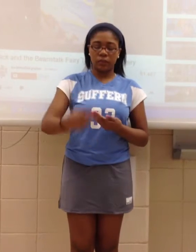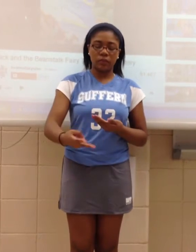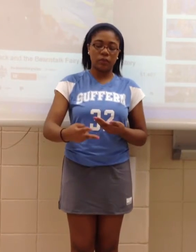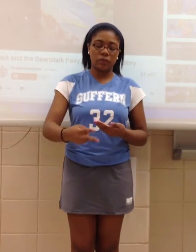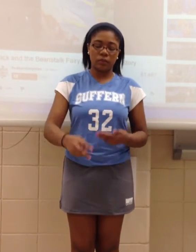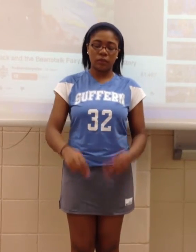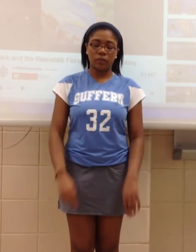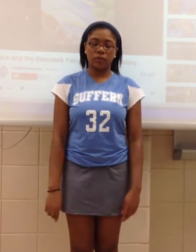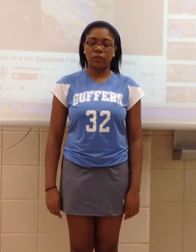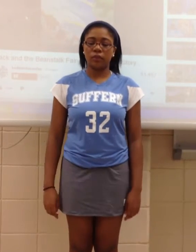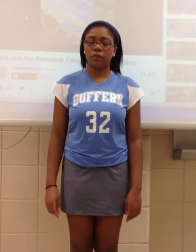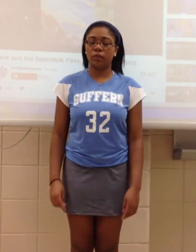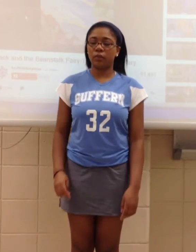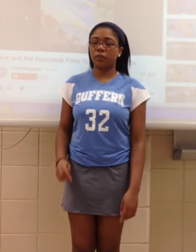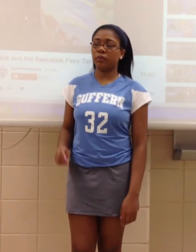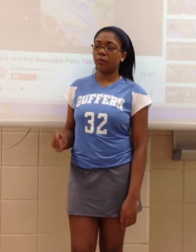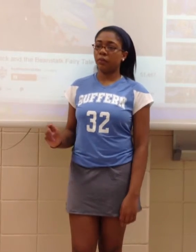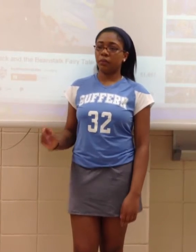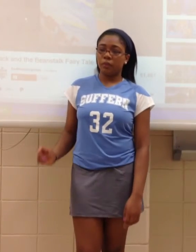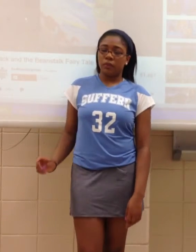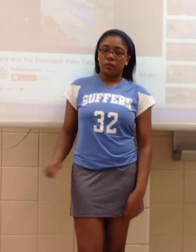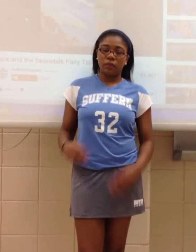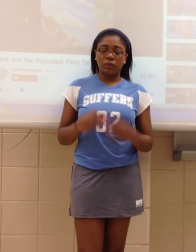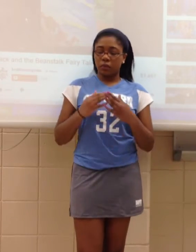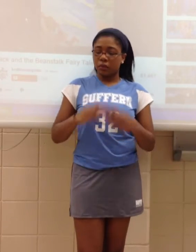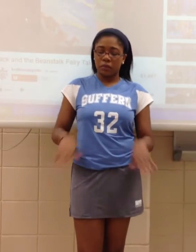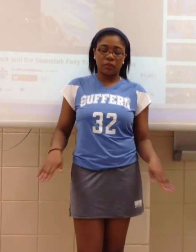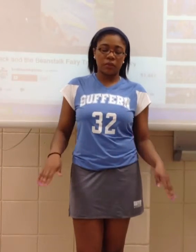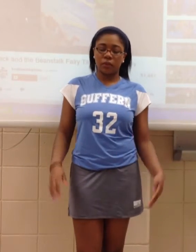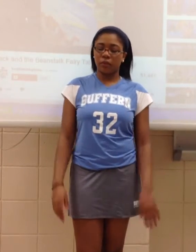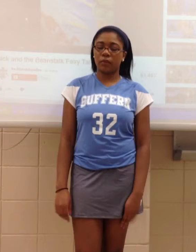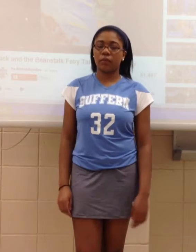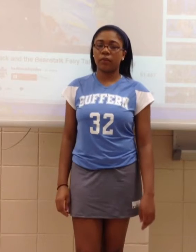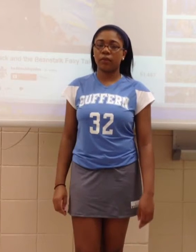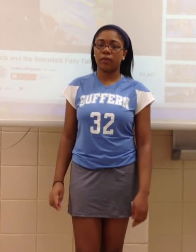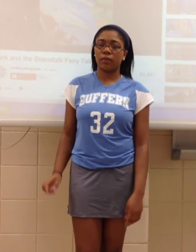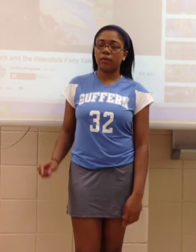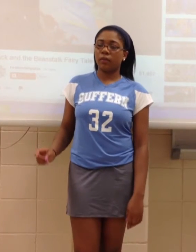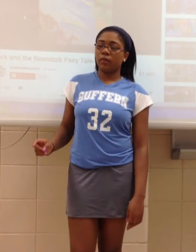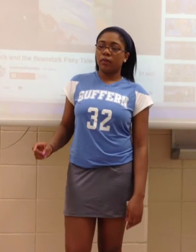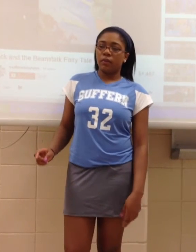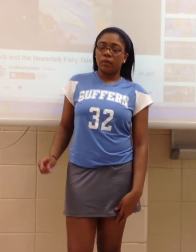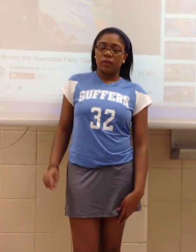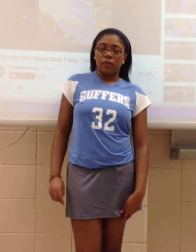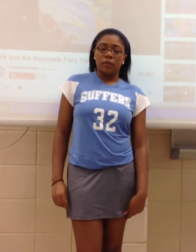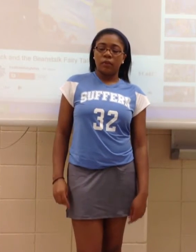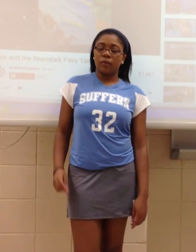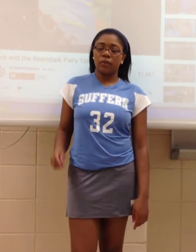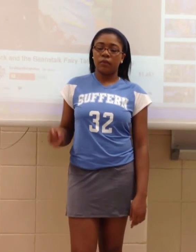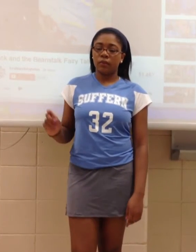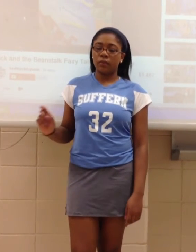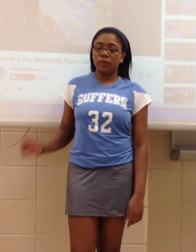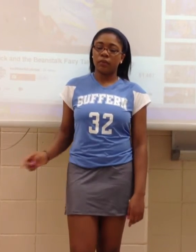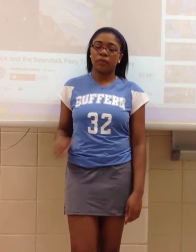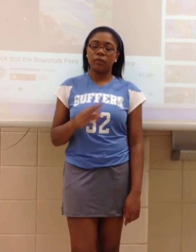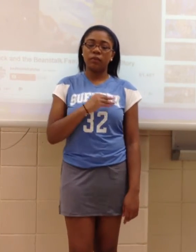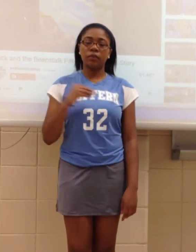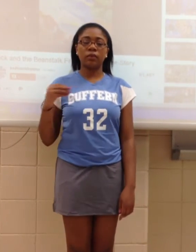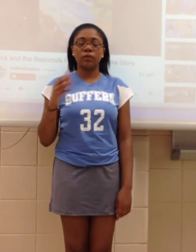giant. That was the end of the magic beanstalk and the end of the giant. As for Jack and his